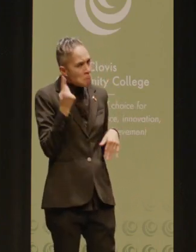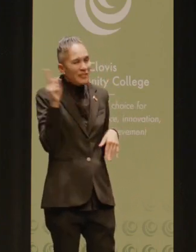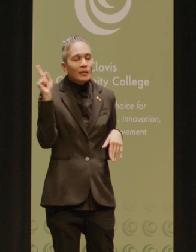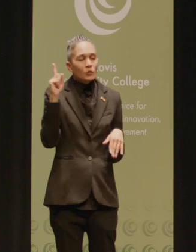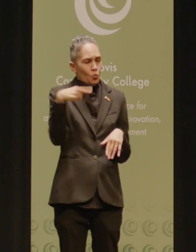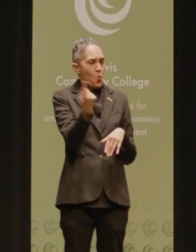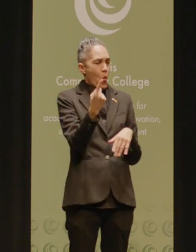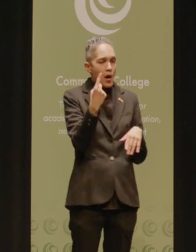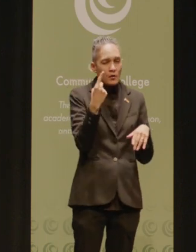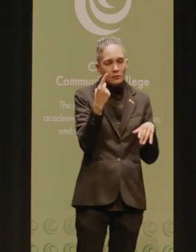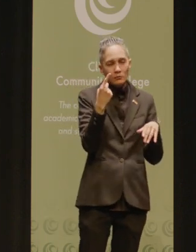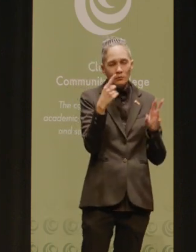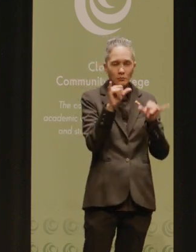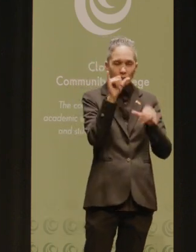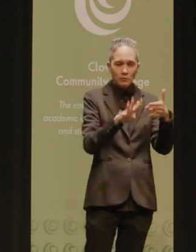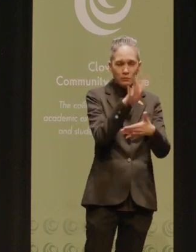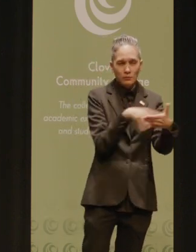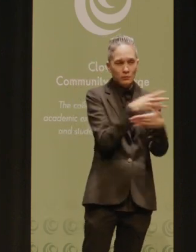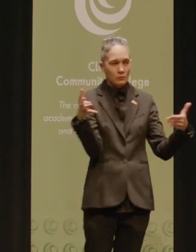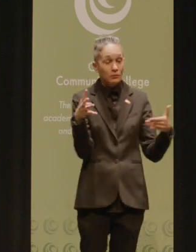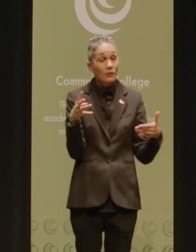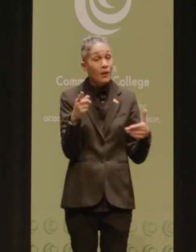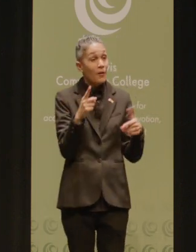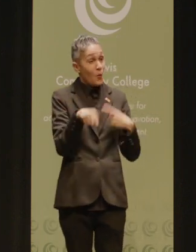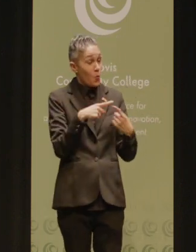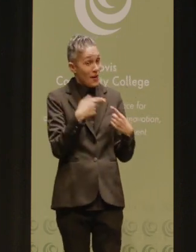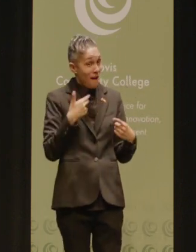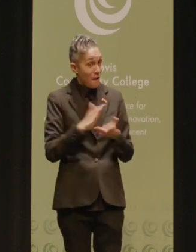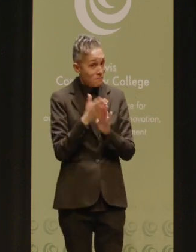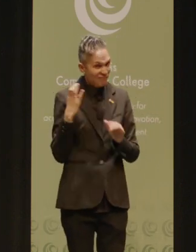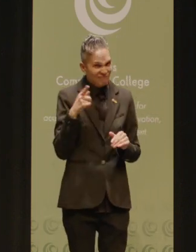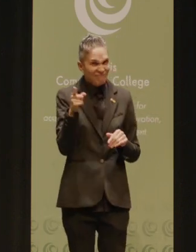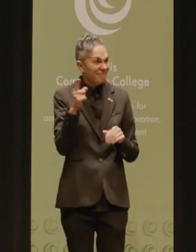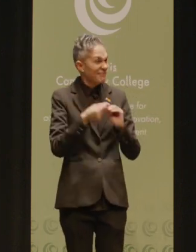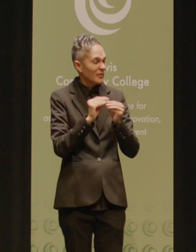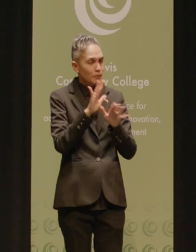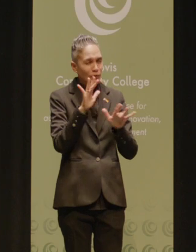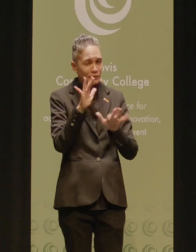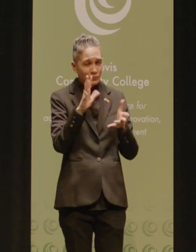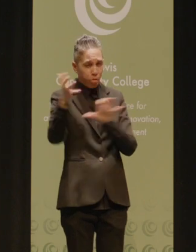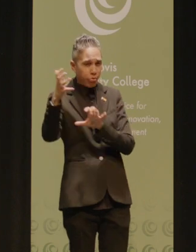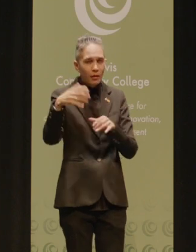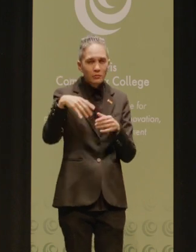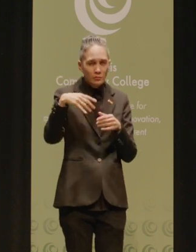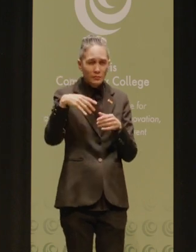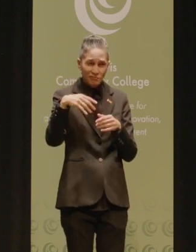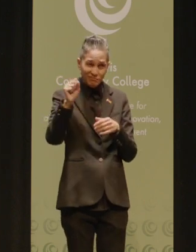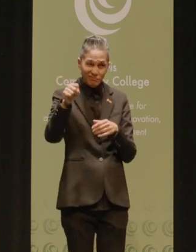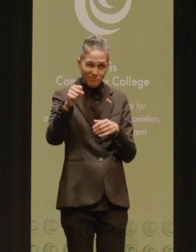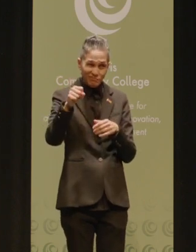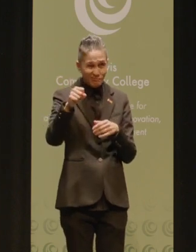is just one metric of looking at things. When I first got here, it didn't look this good. It was a little more callywumpus.